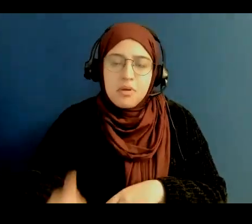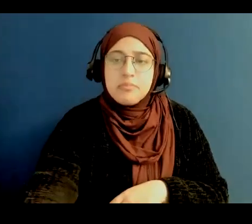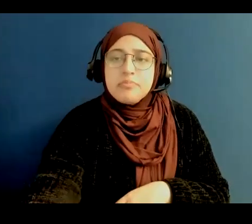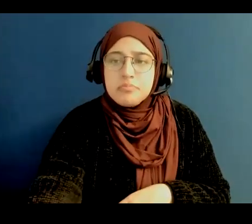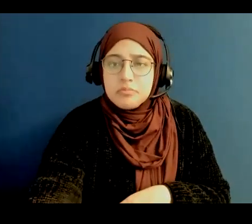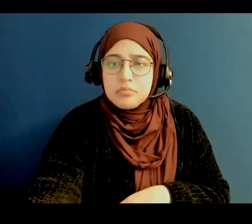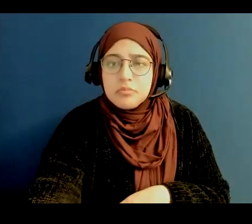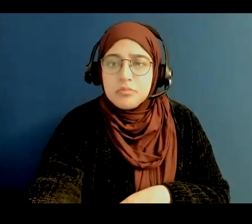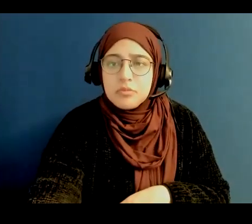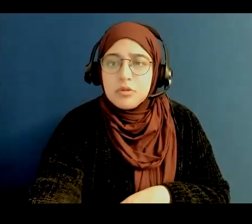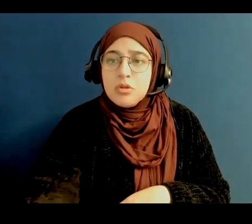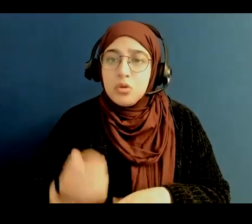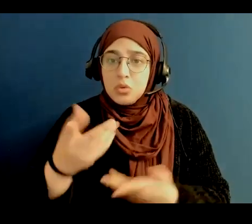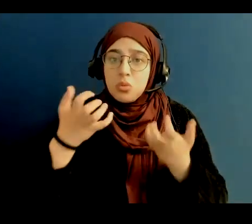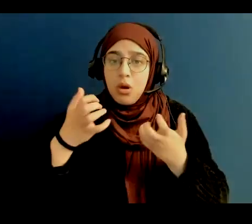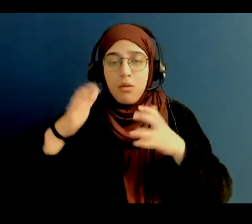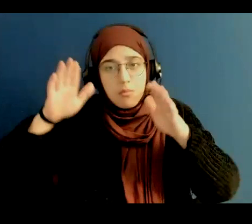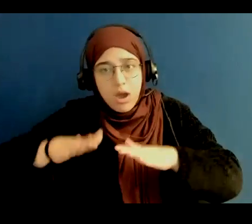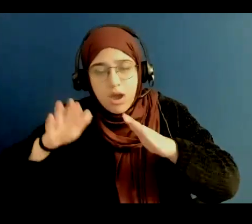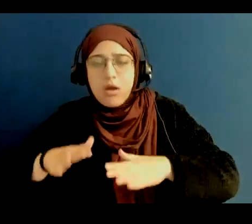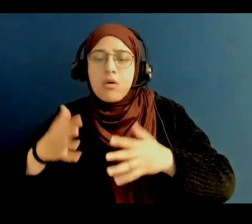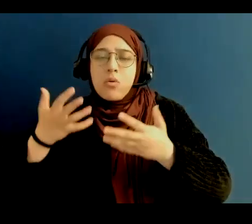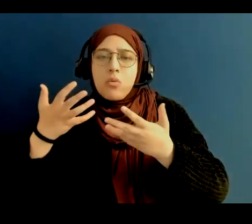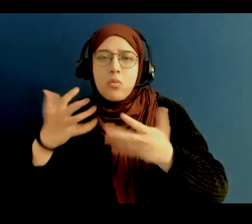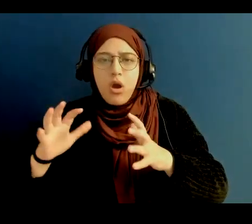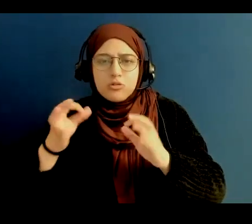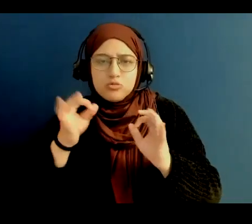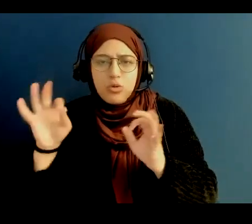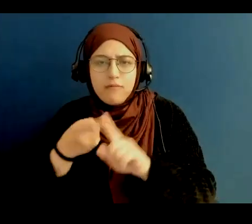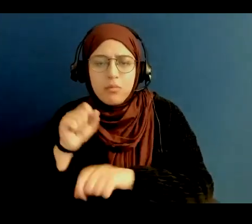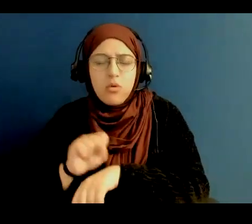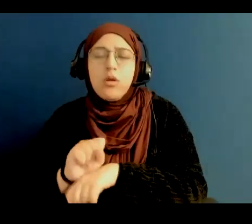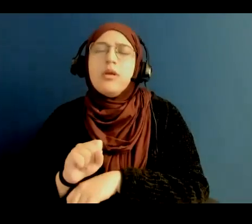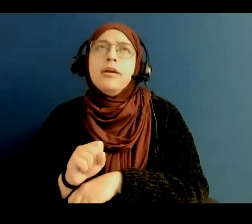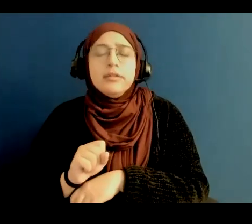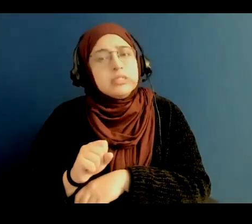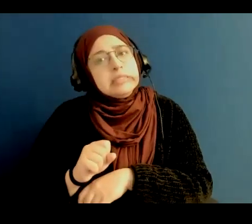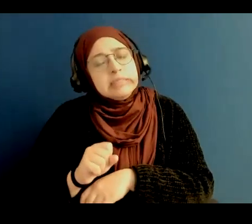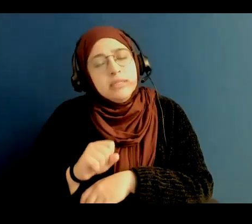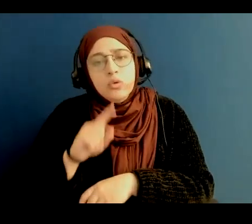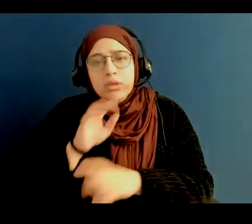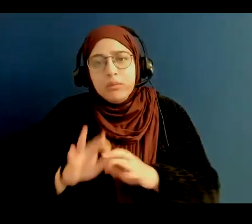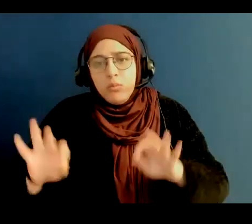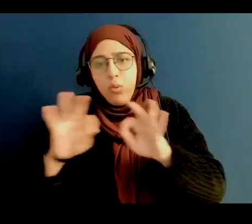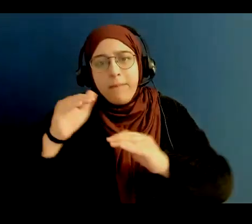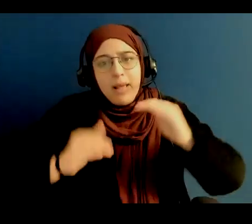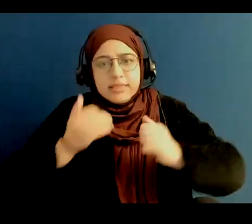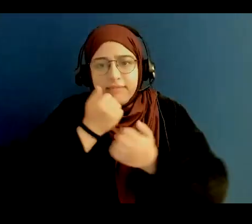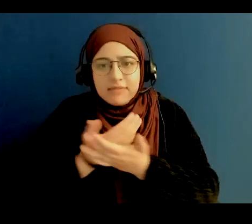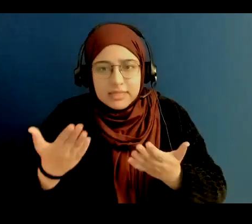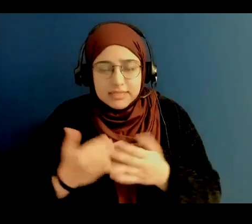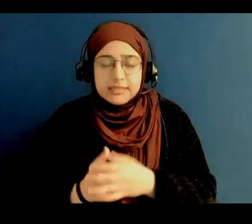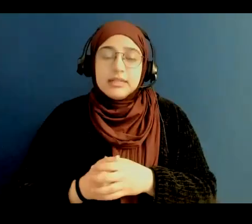pray and you don't want to be distracted from work. So it's very important to balance everything. I think it all comes down